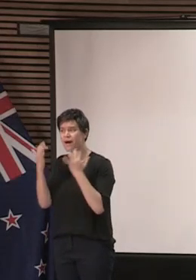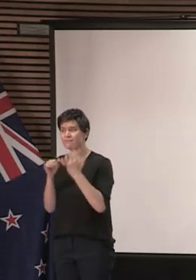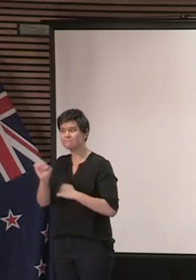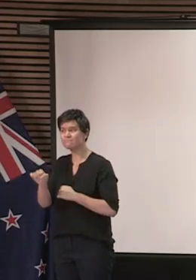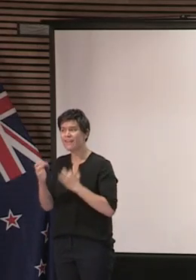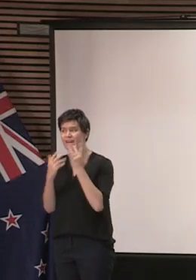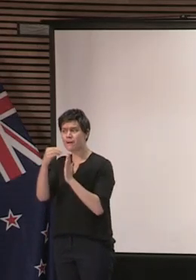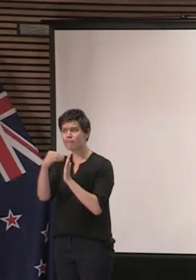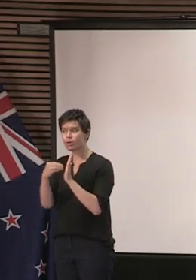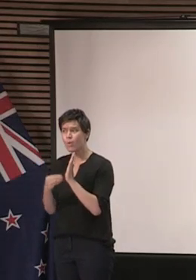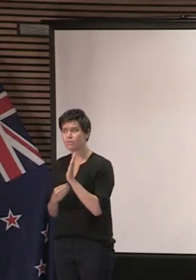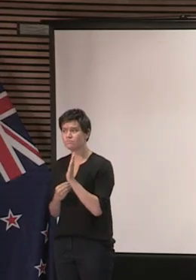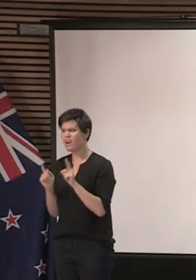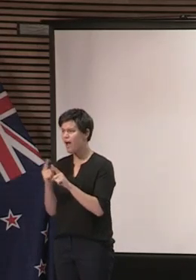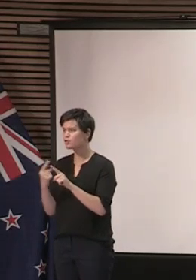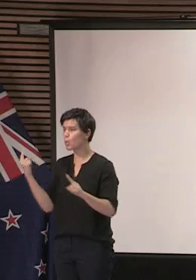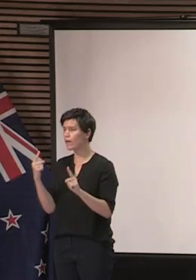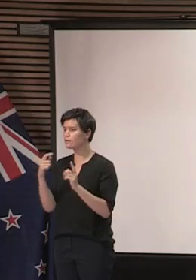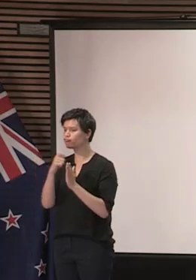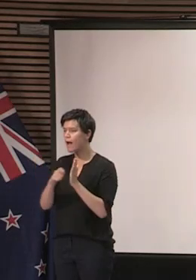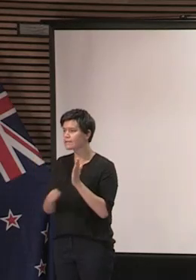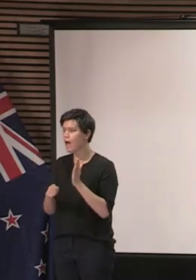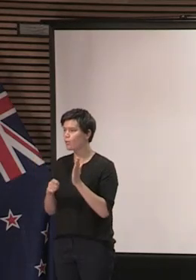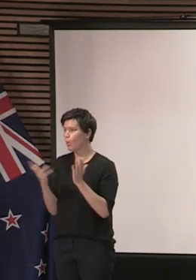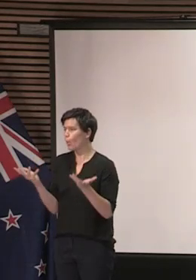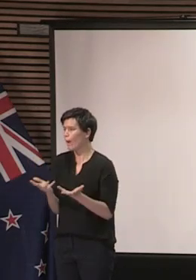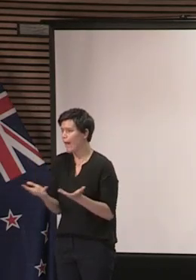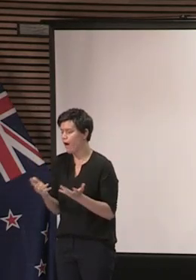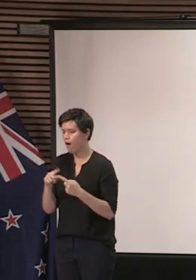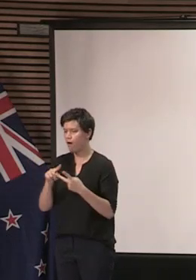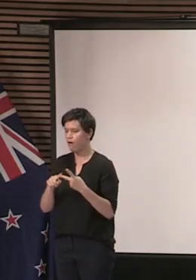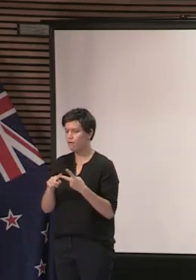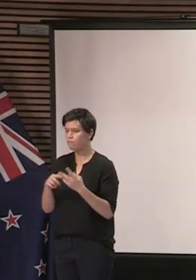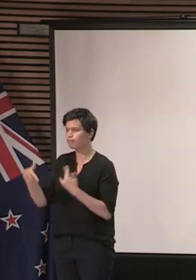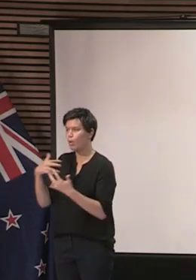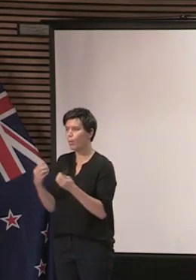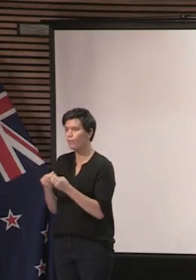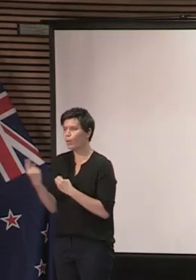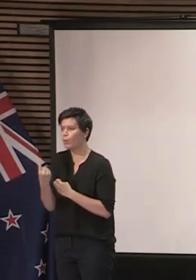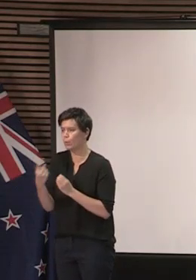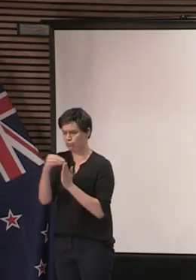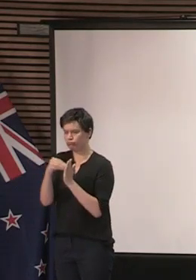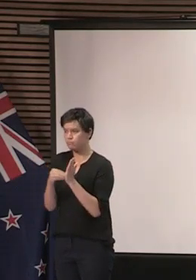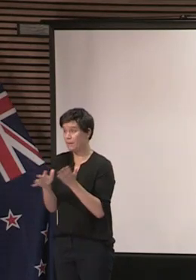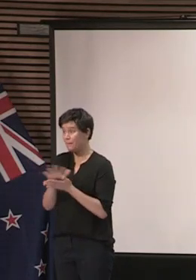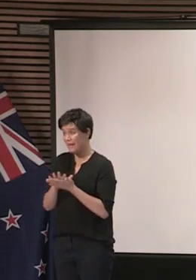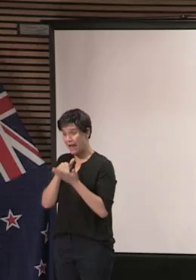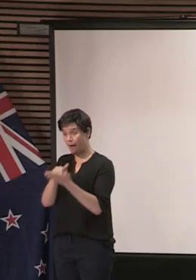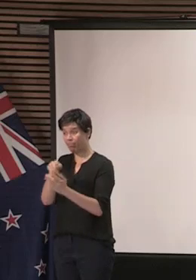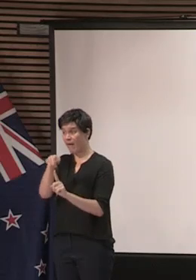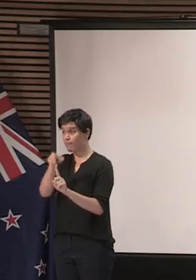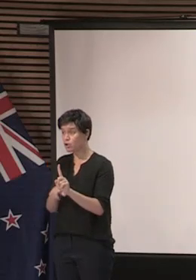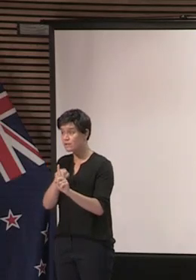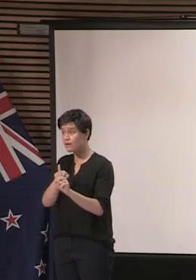that. Just keeping a quick note of where you've been and who you've been with will not only help them, it will help us. But if you